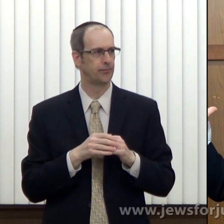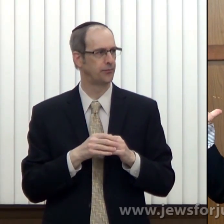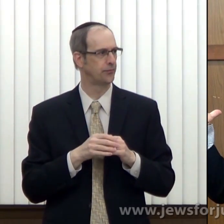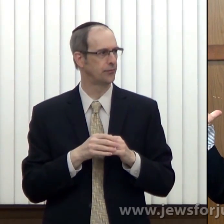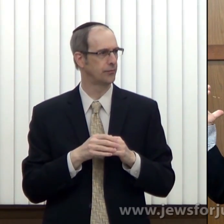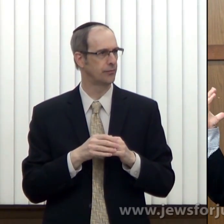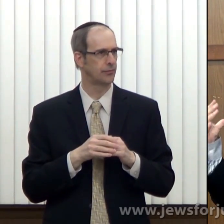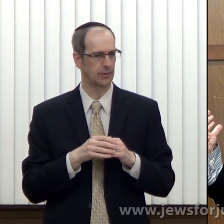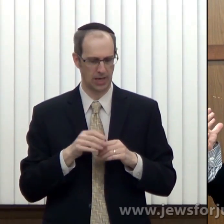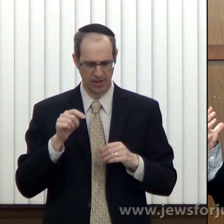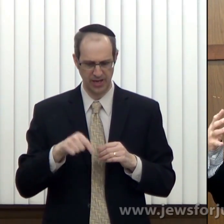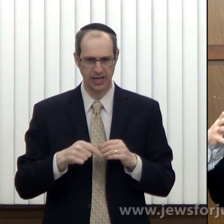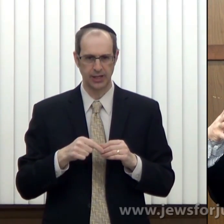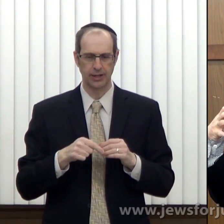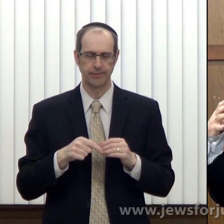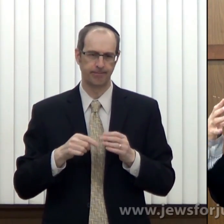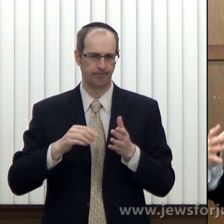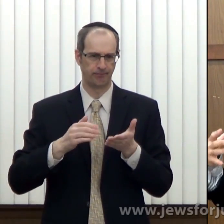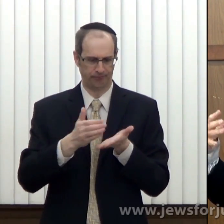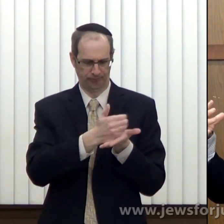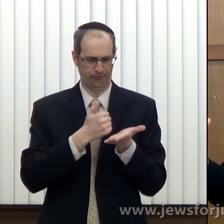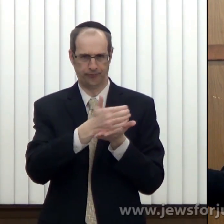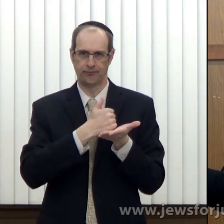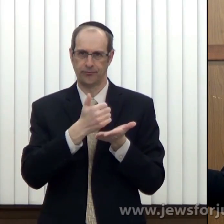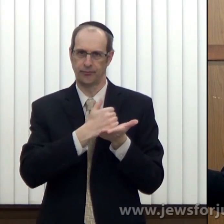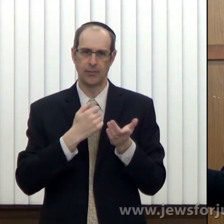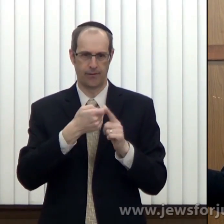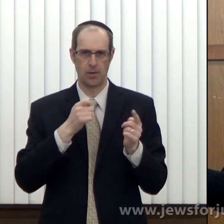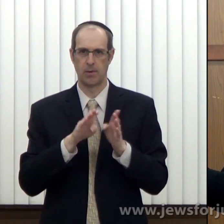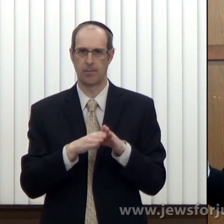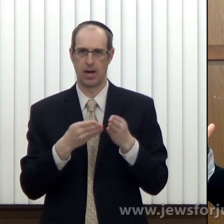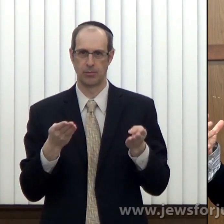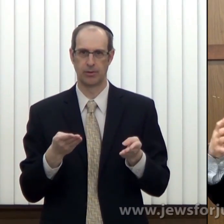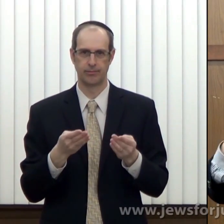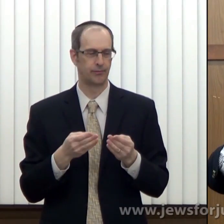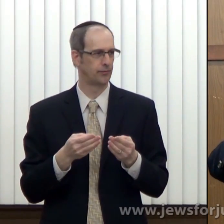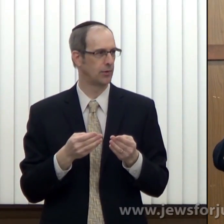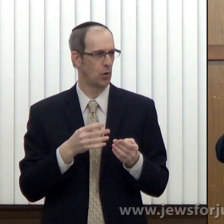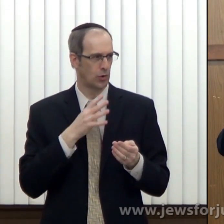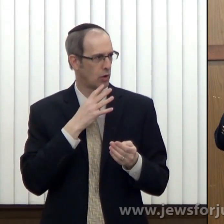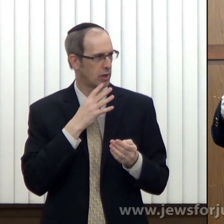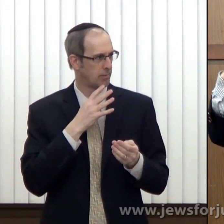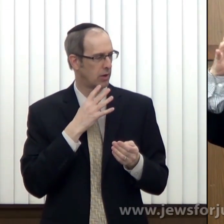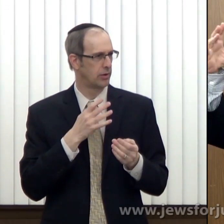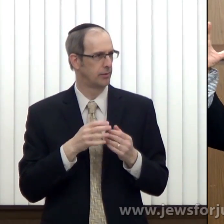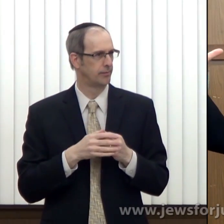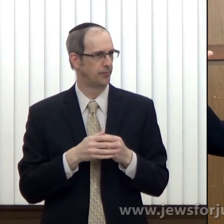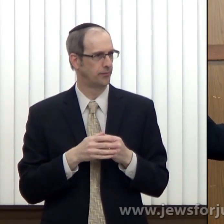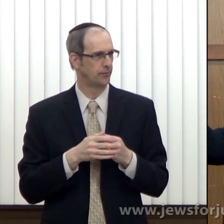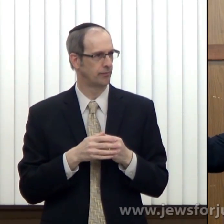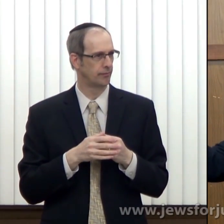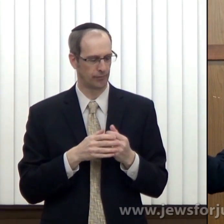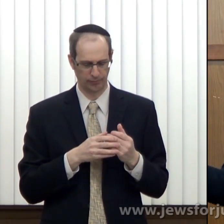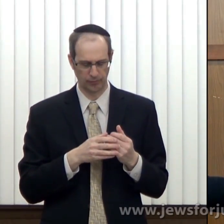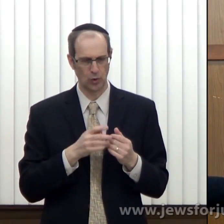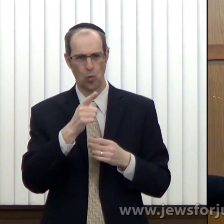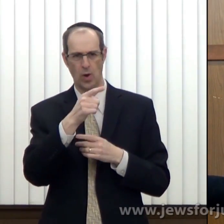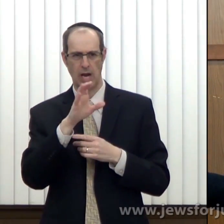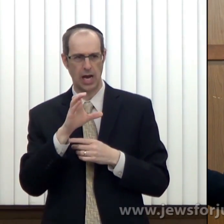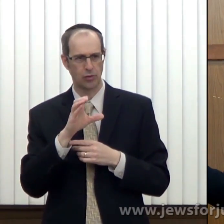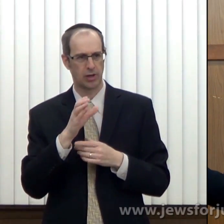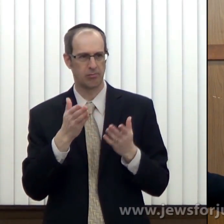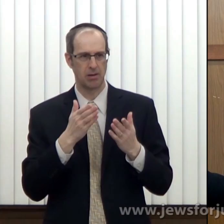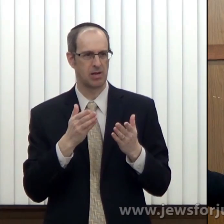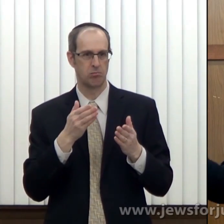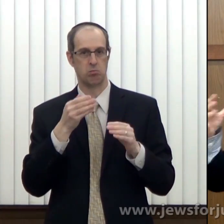original collection of material in the Bible, we're talking about probably at least 100,